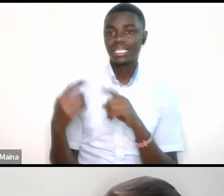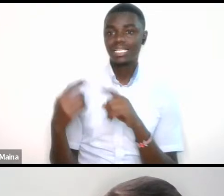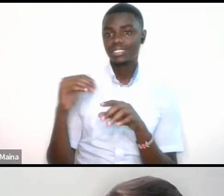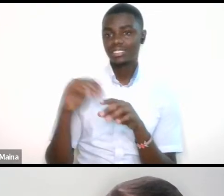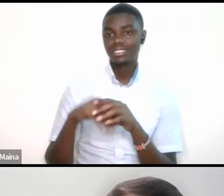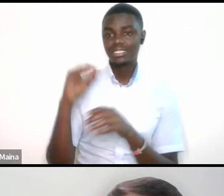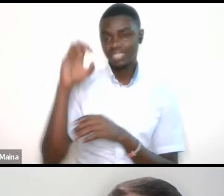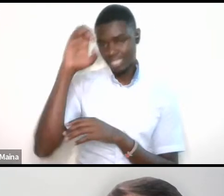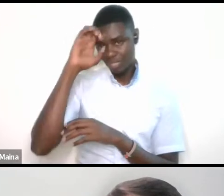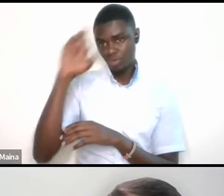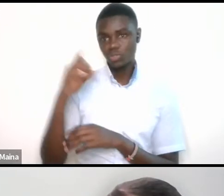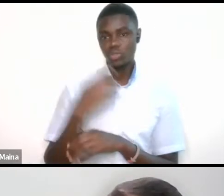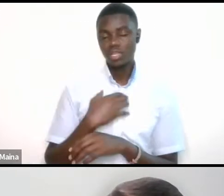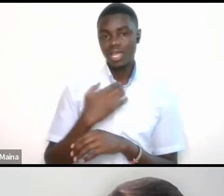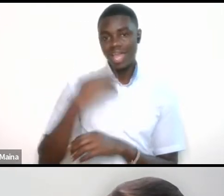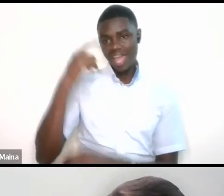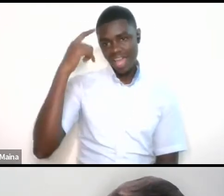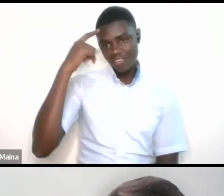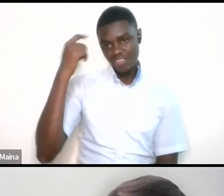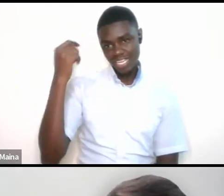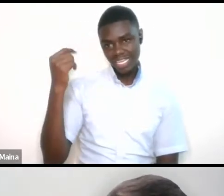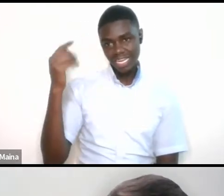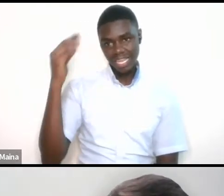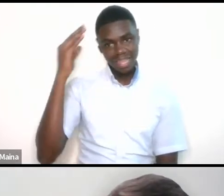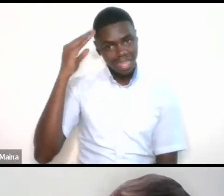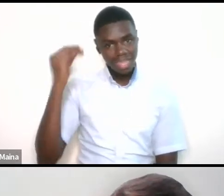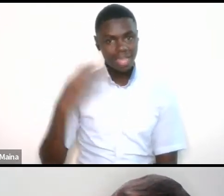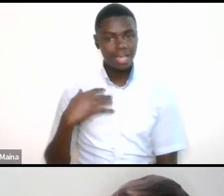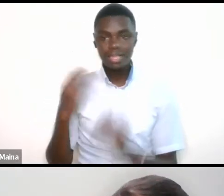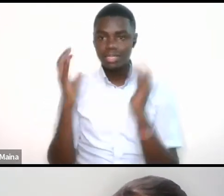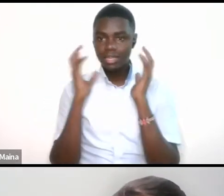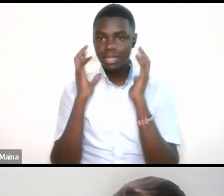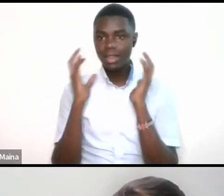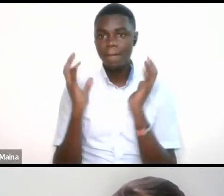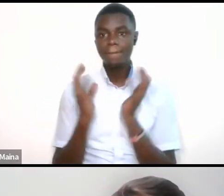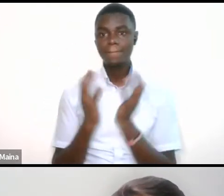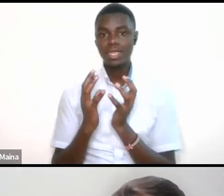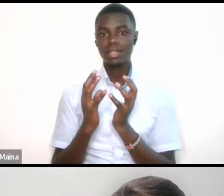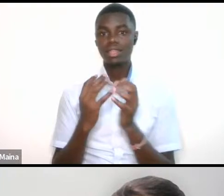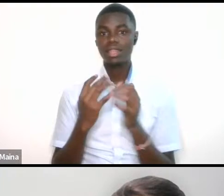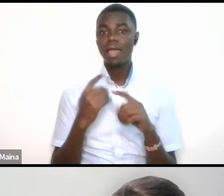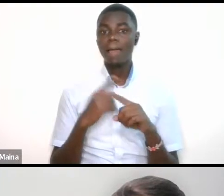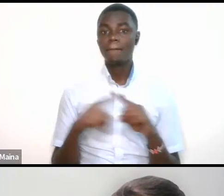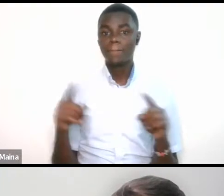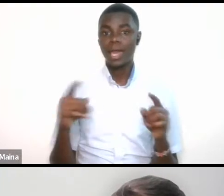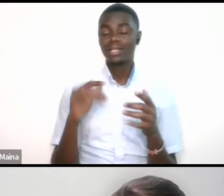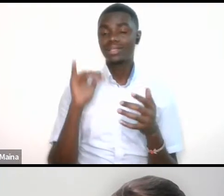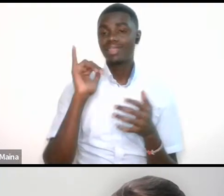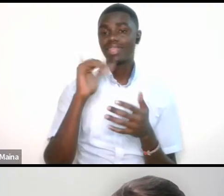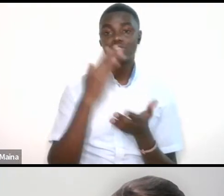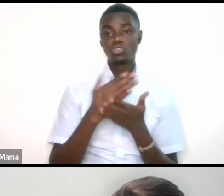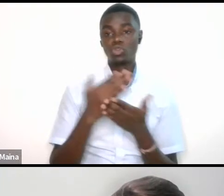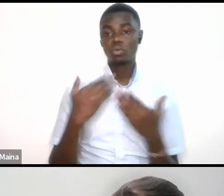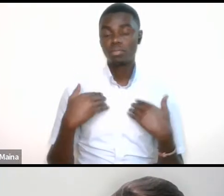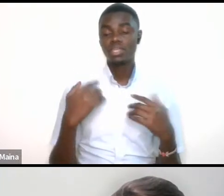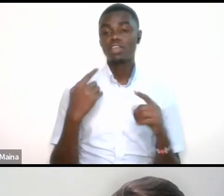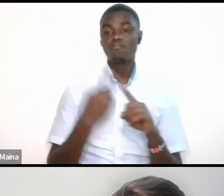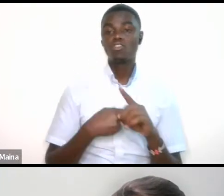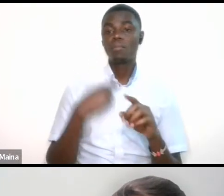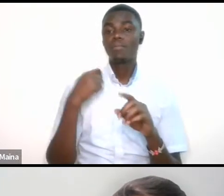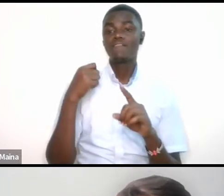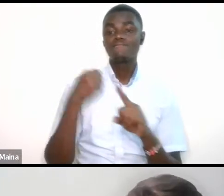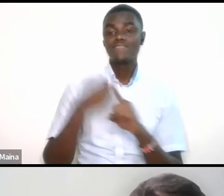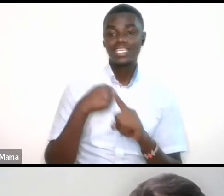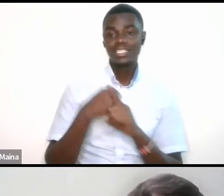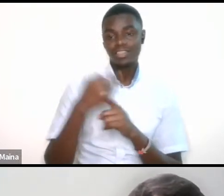beard, and but that doesn't stop me from fighting for inclusive education, social justice.